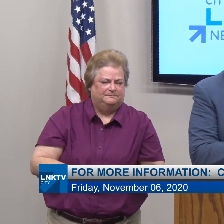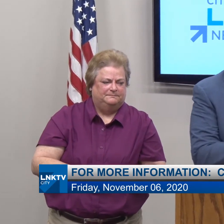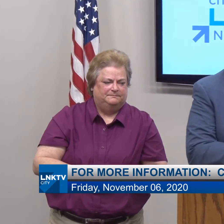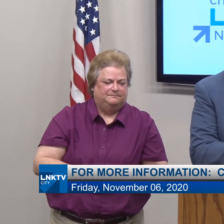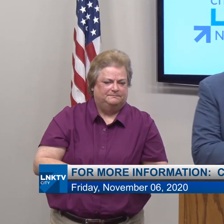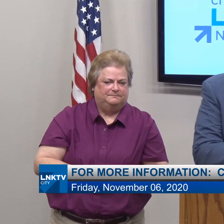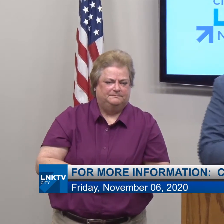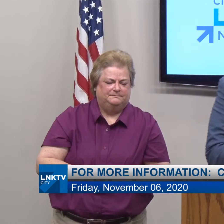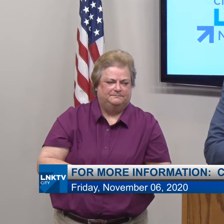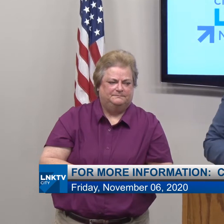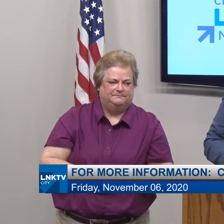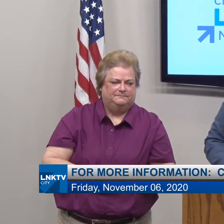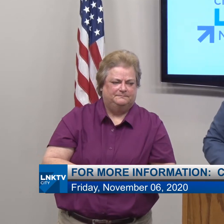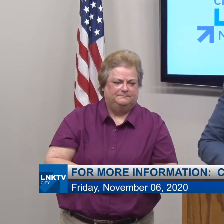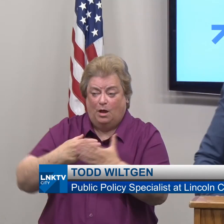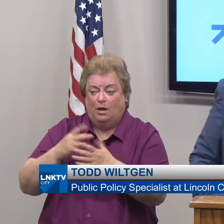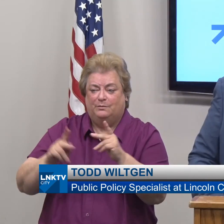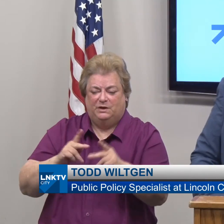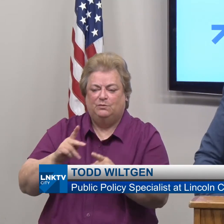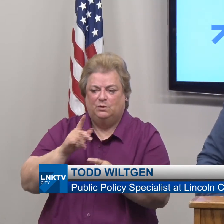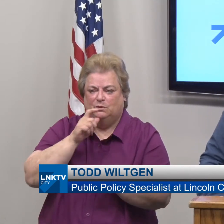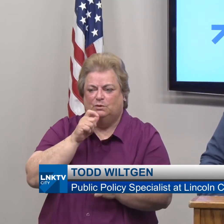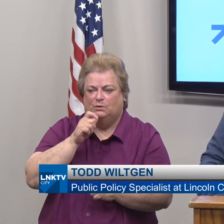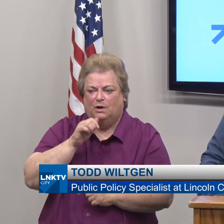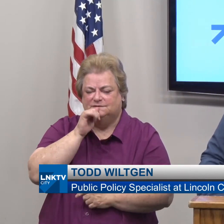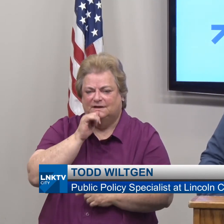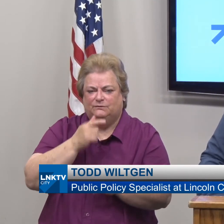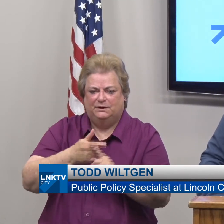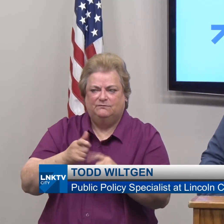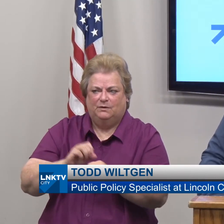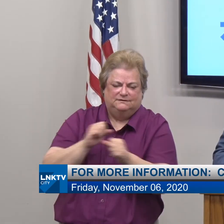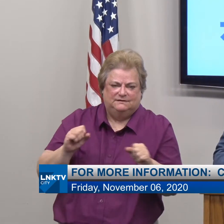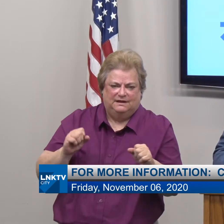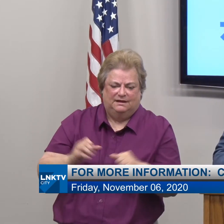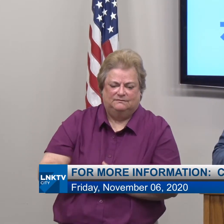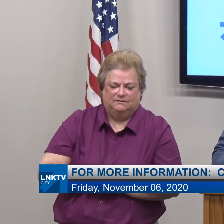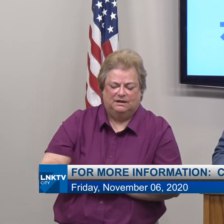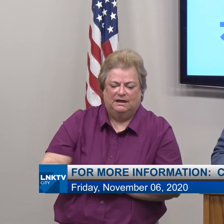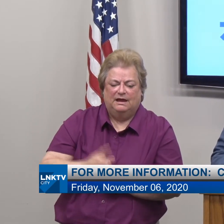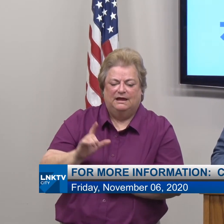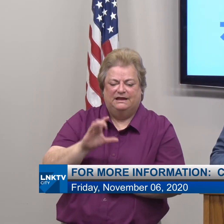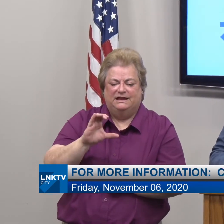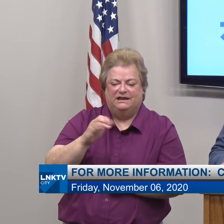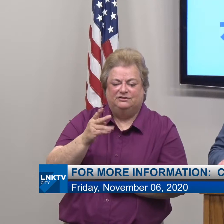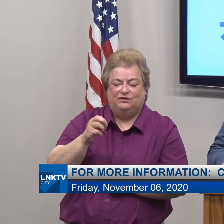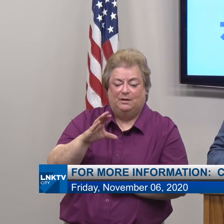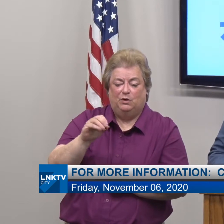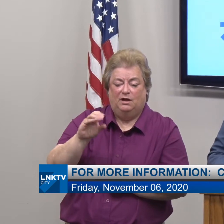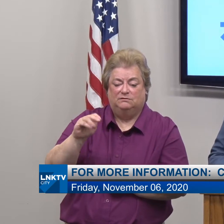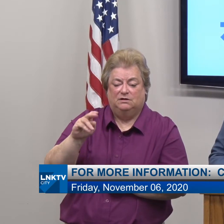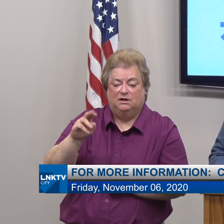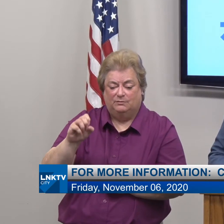We wish those individuals who are suffering from the elected officials. The Lincoln Chamber very much appreciates the efforts